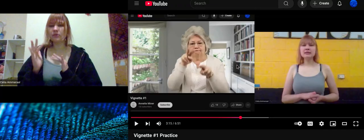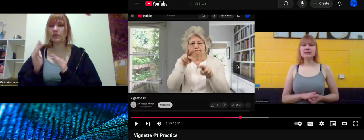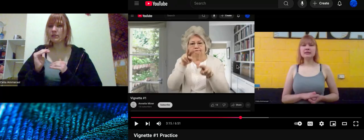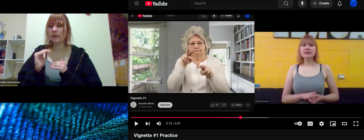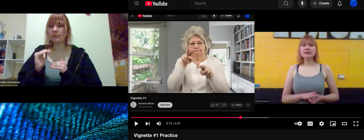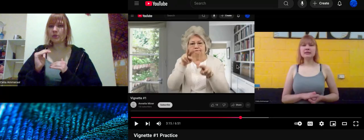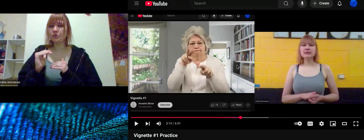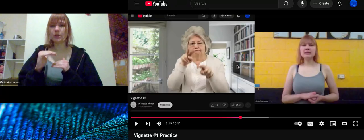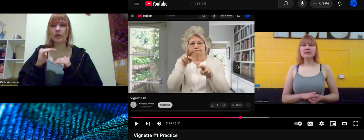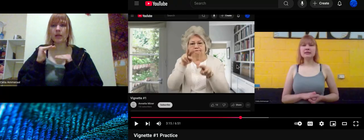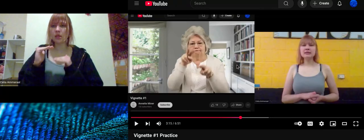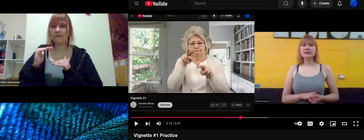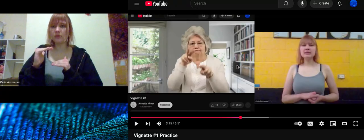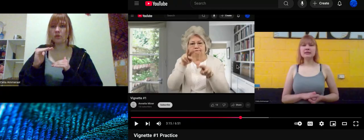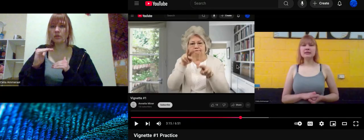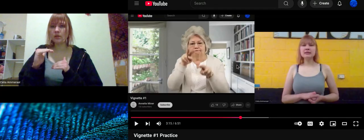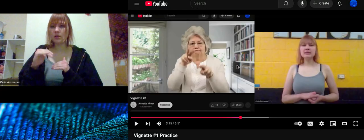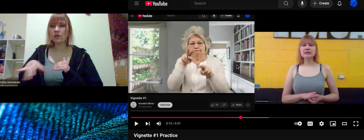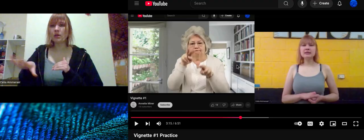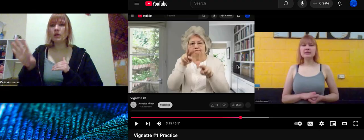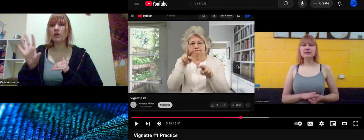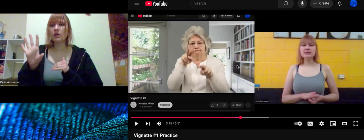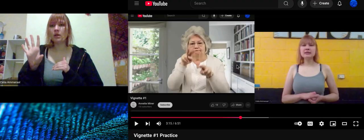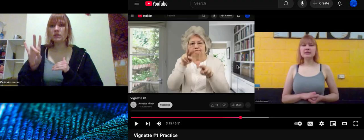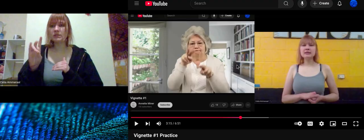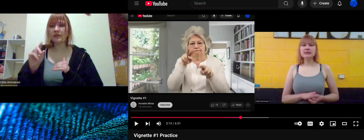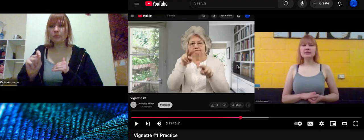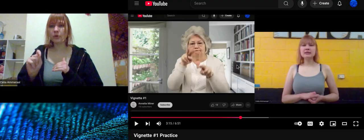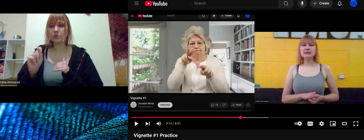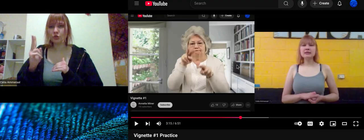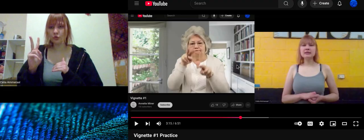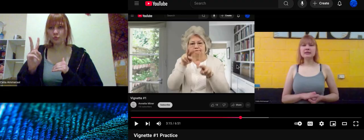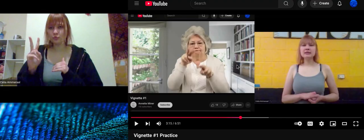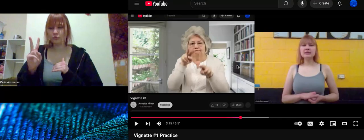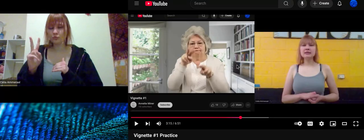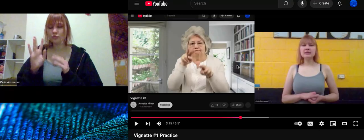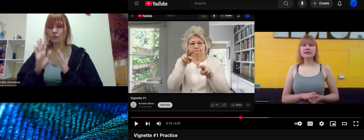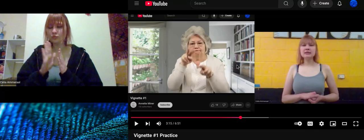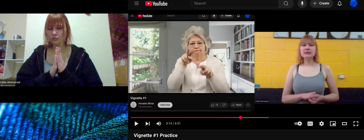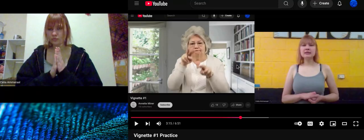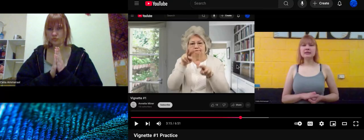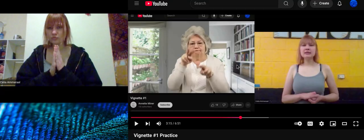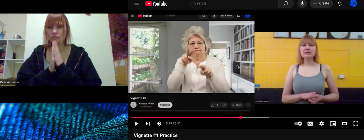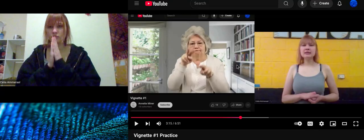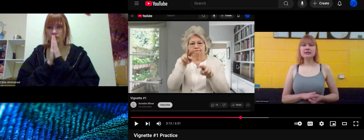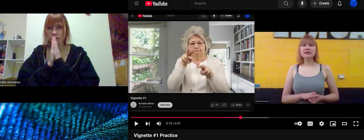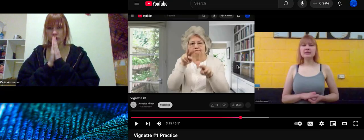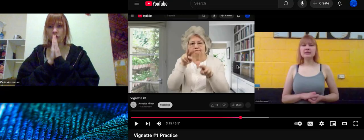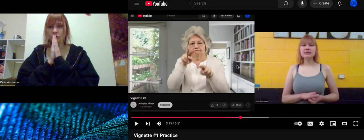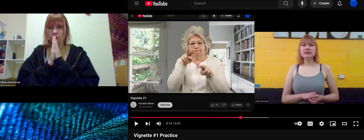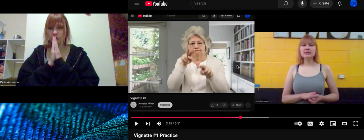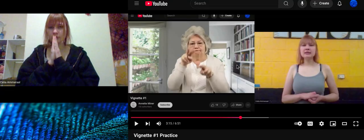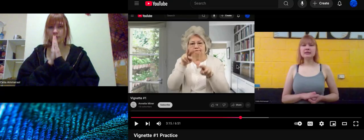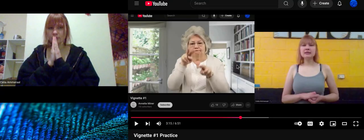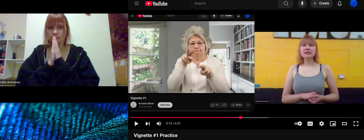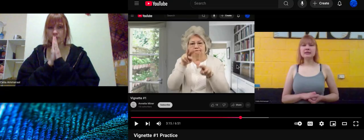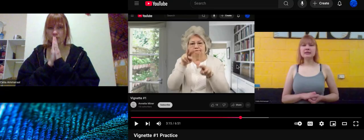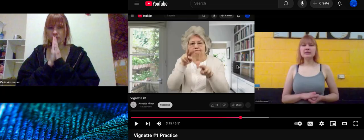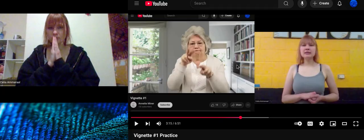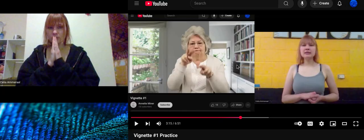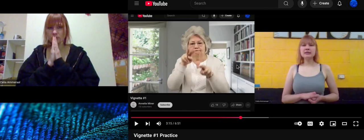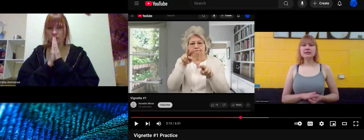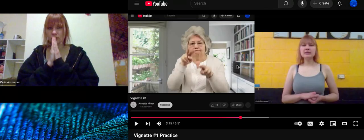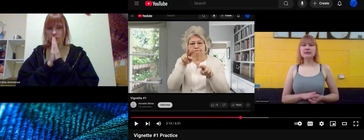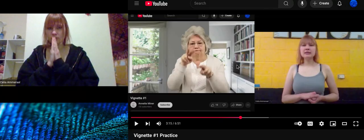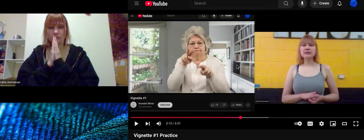I don't need to sign blood sugar again. Level 7.2.